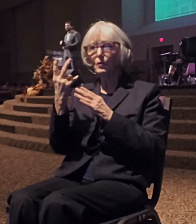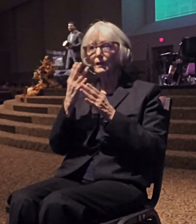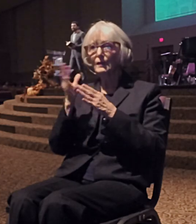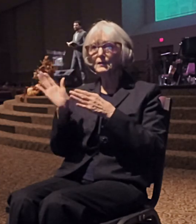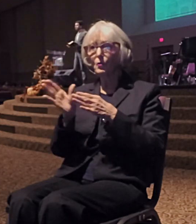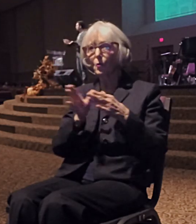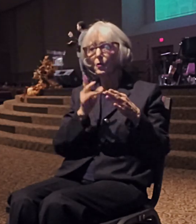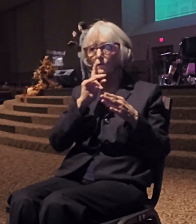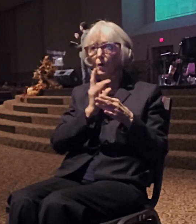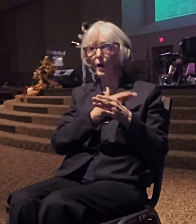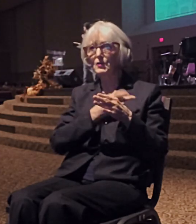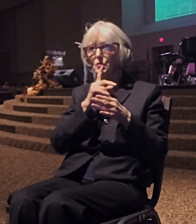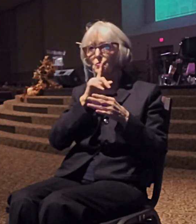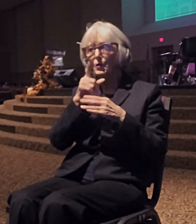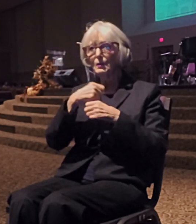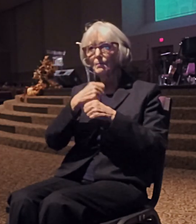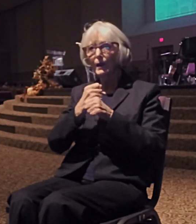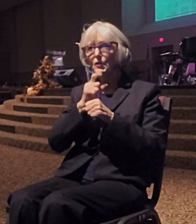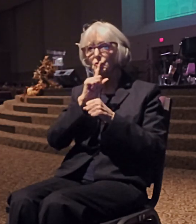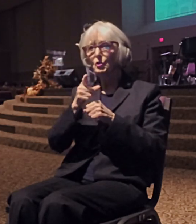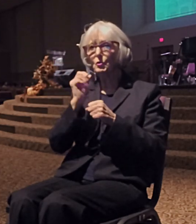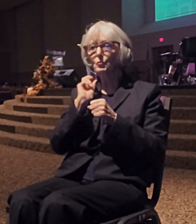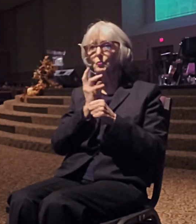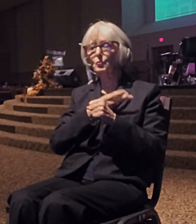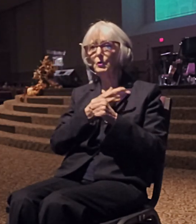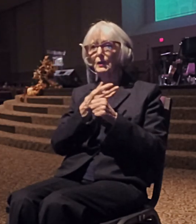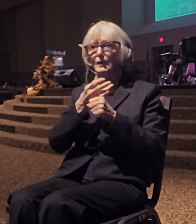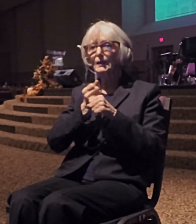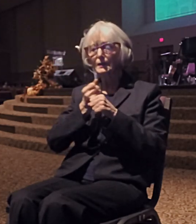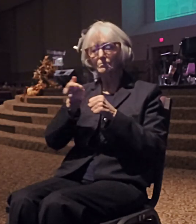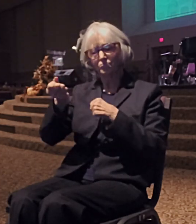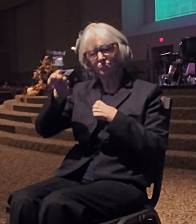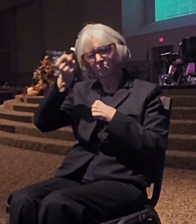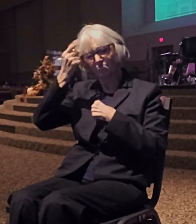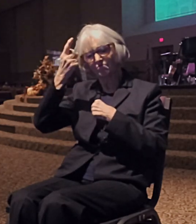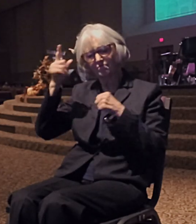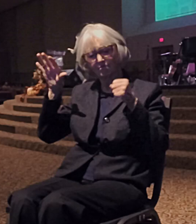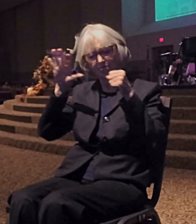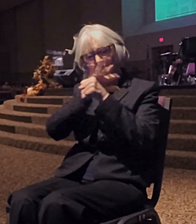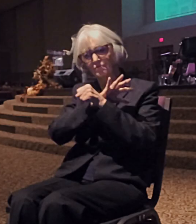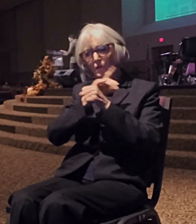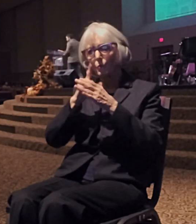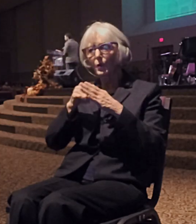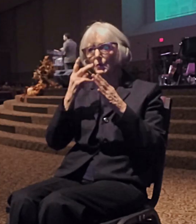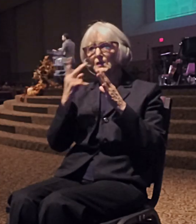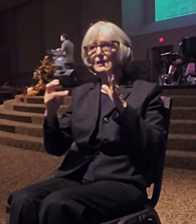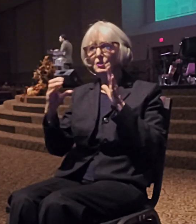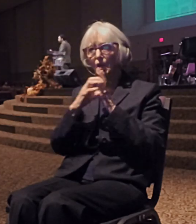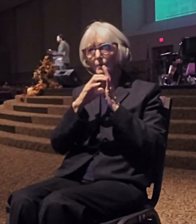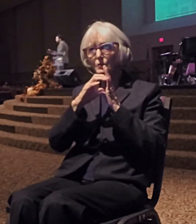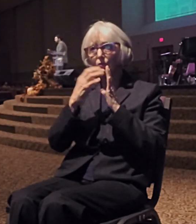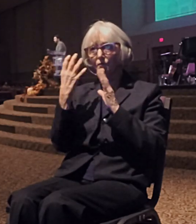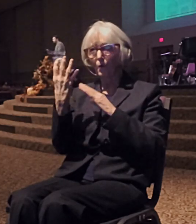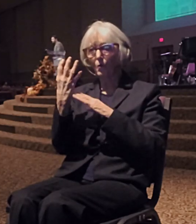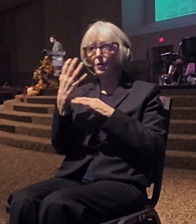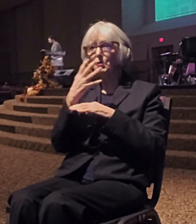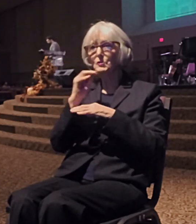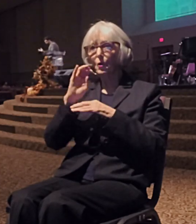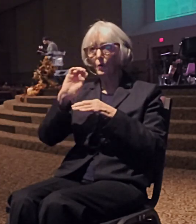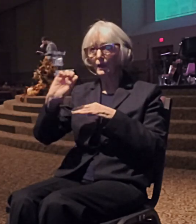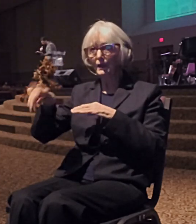for us to really make sure we get the magnitude of what we see in chapter 4 today. So go with me to